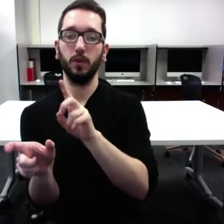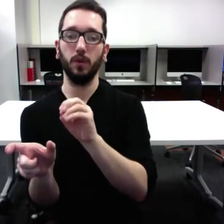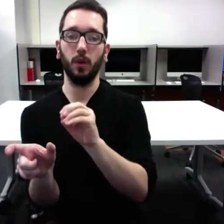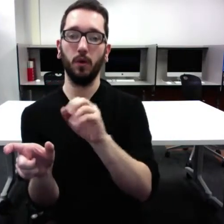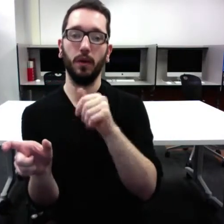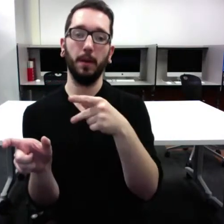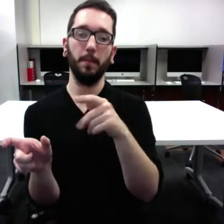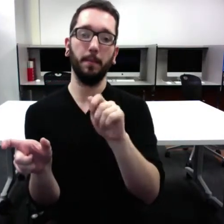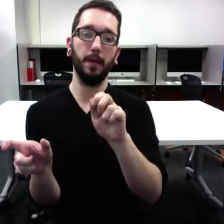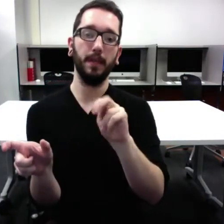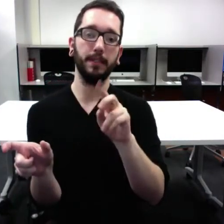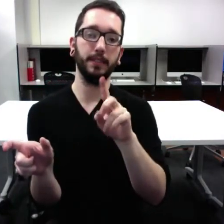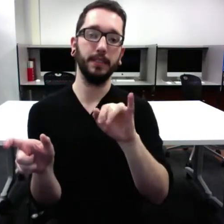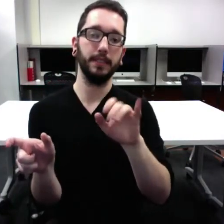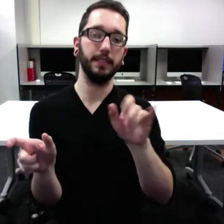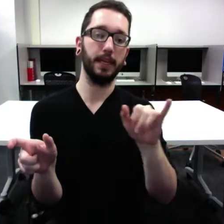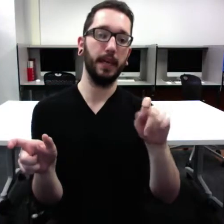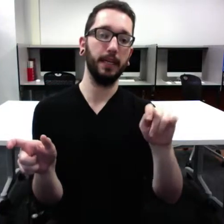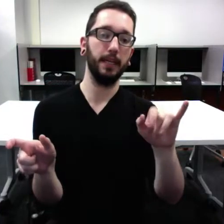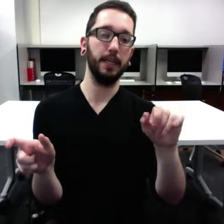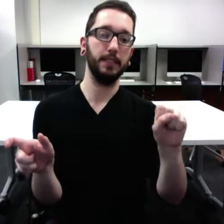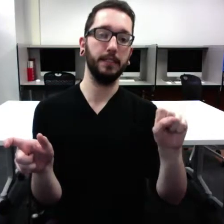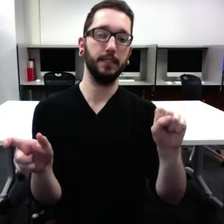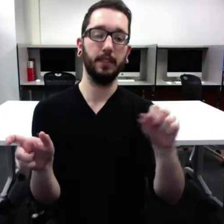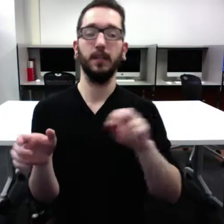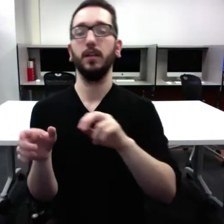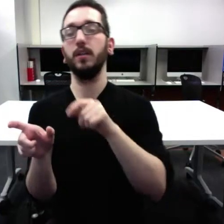pseudoappendicitis. Pseudo means false.